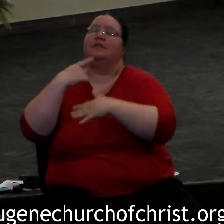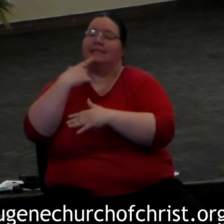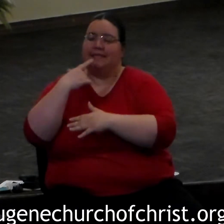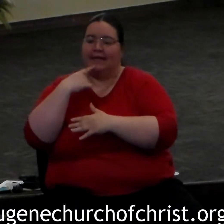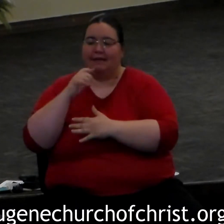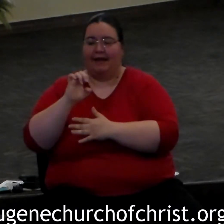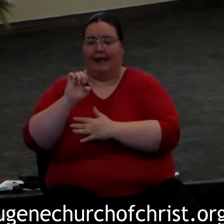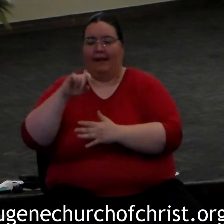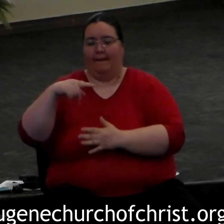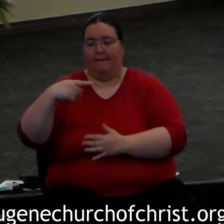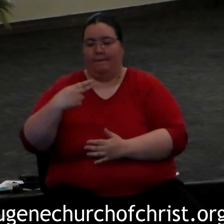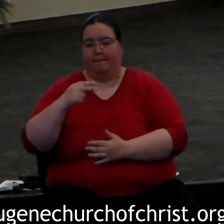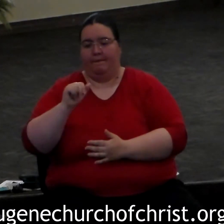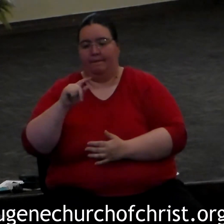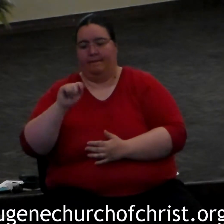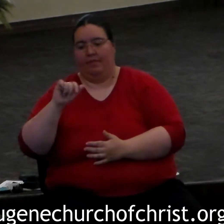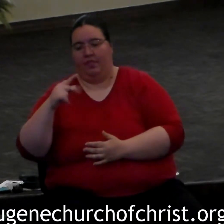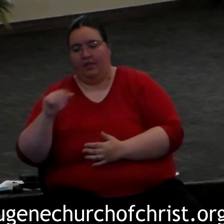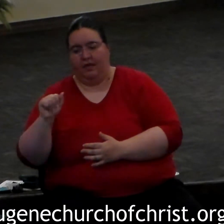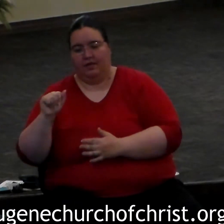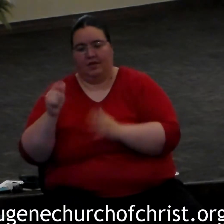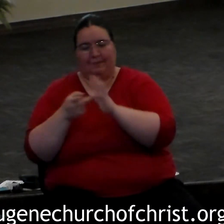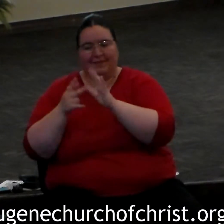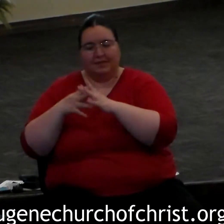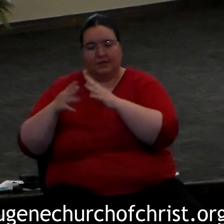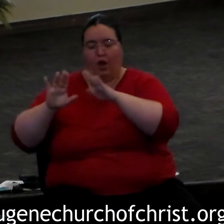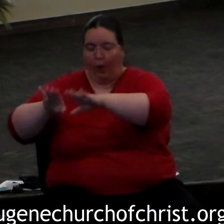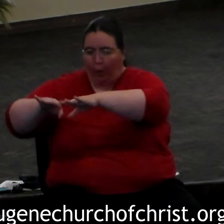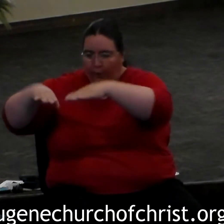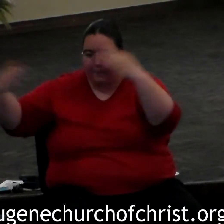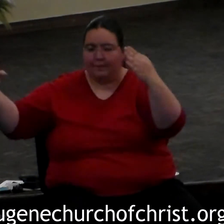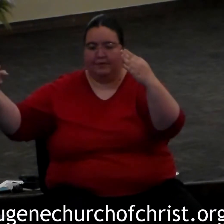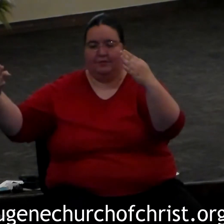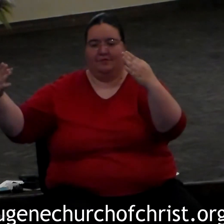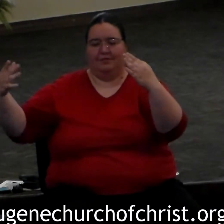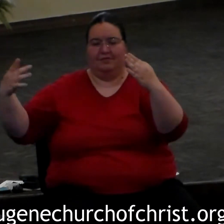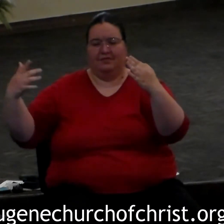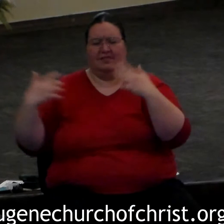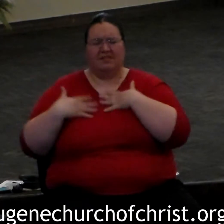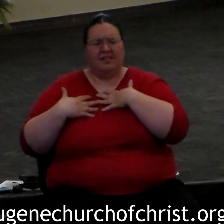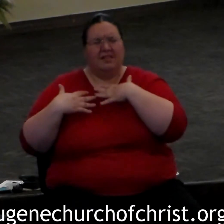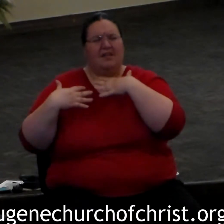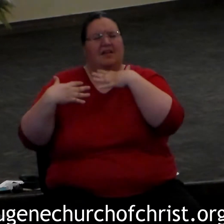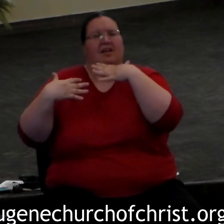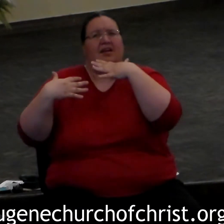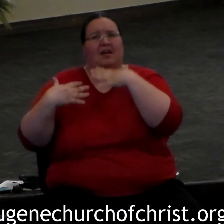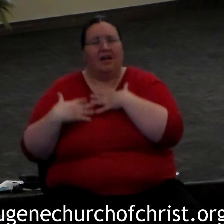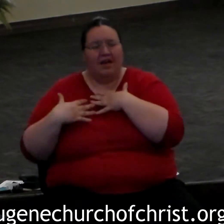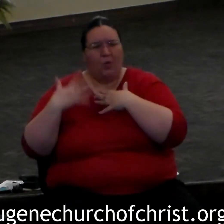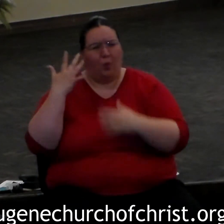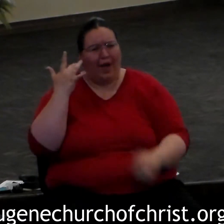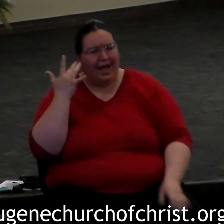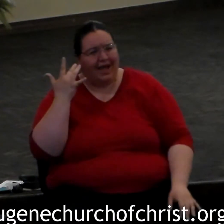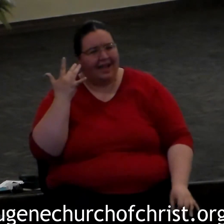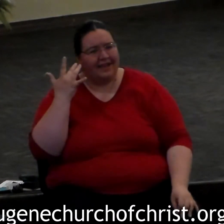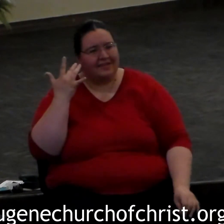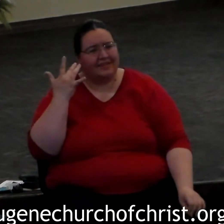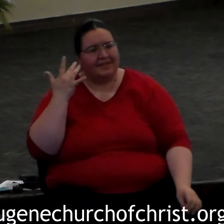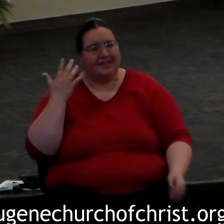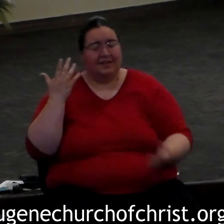times, what is that deep sigh? I wonder, is it the tiredness of the day that has never got the quiet